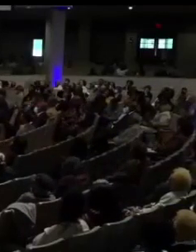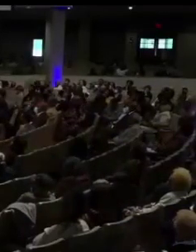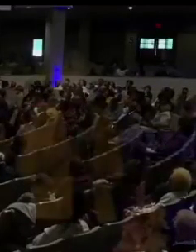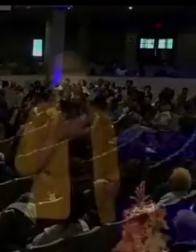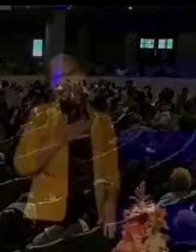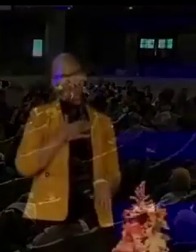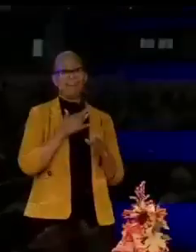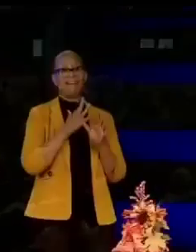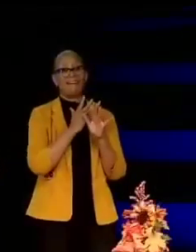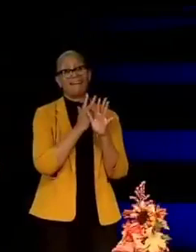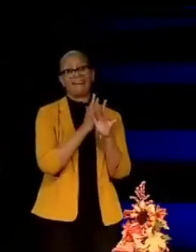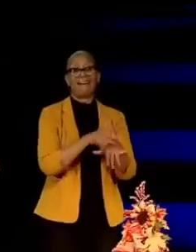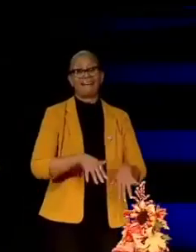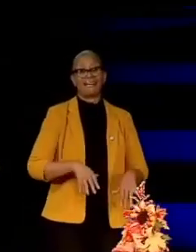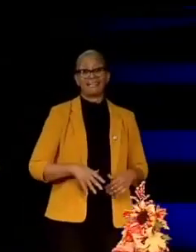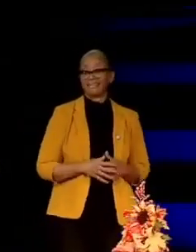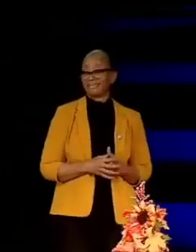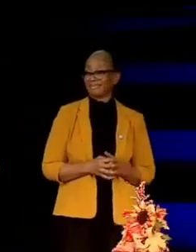Ah, yeah, yeah, yeah, yeah.